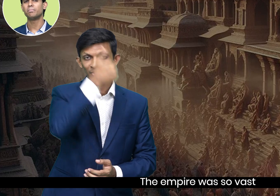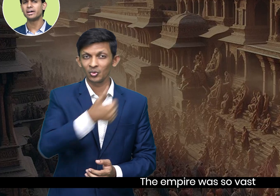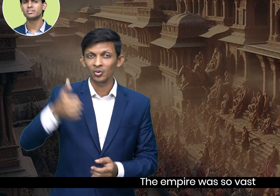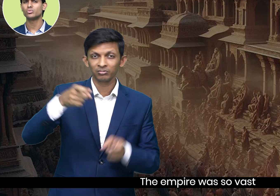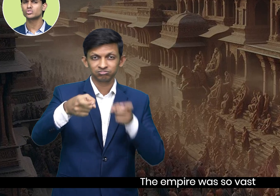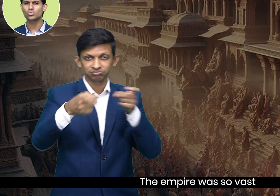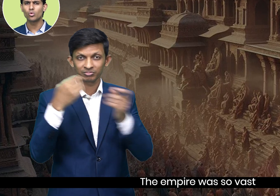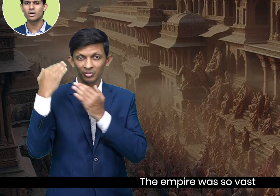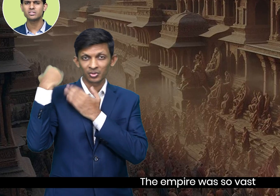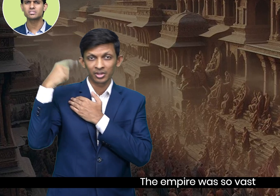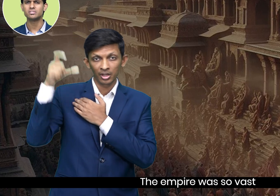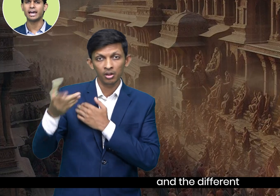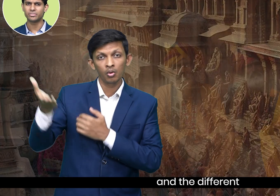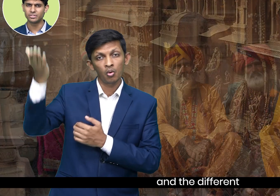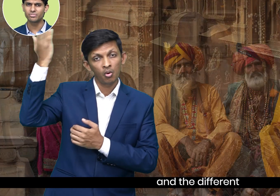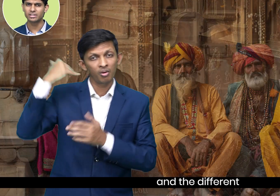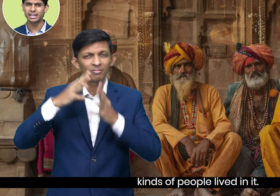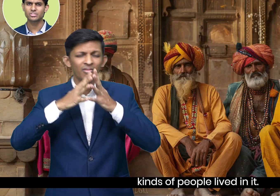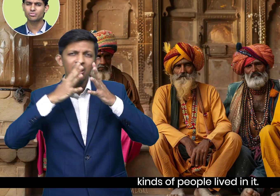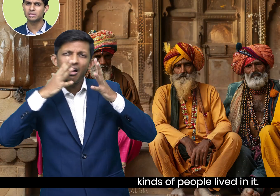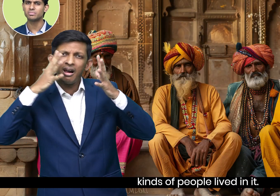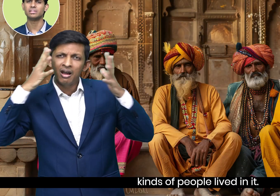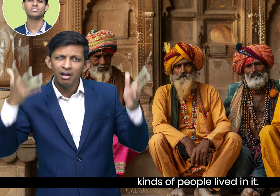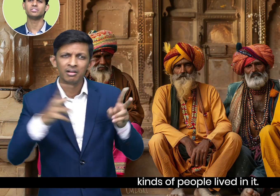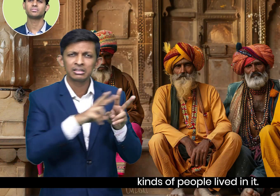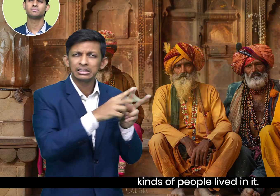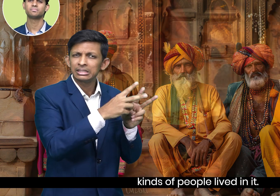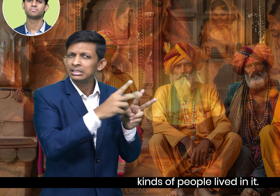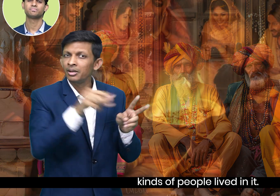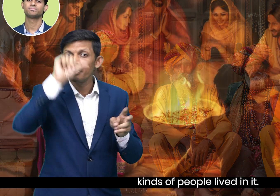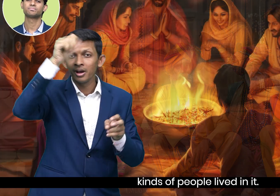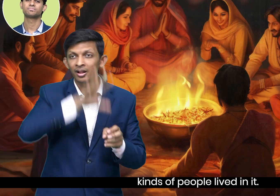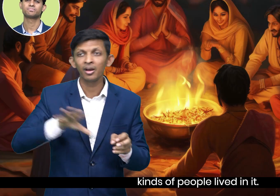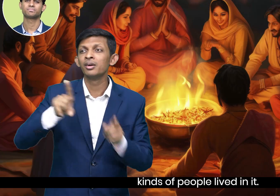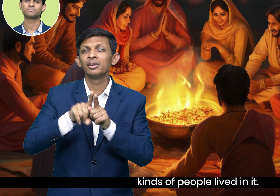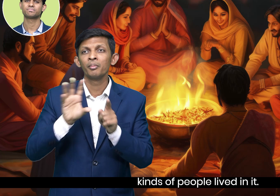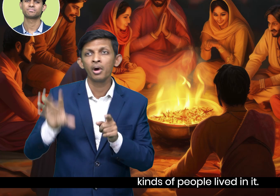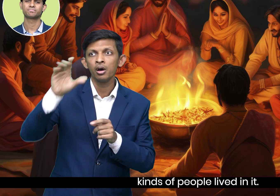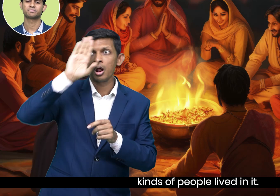The empire was so vast and the different kinds of people lived in it.